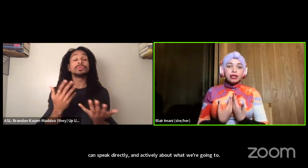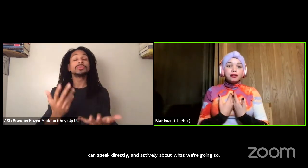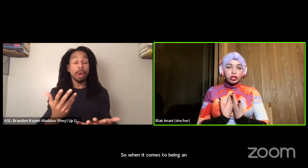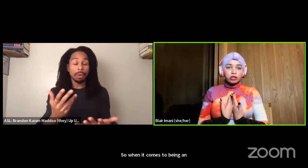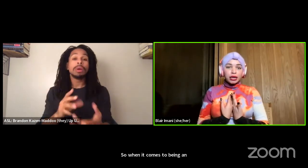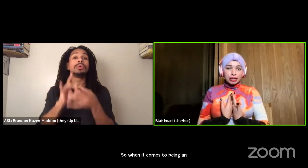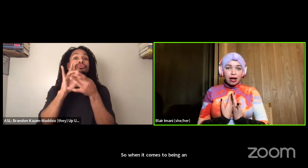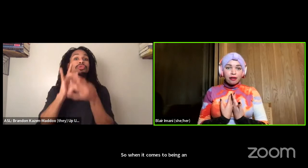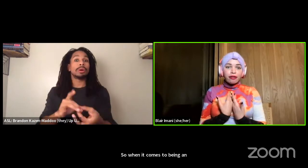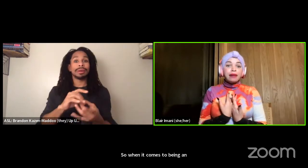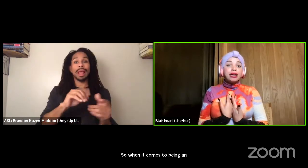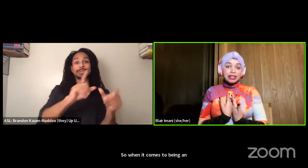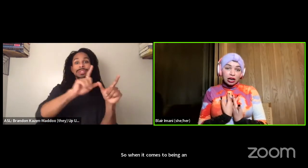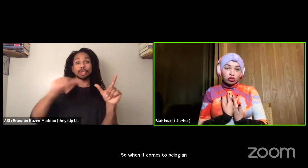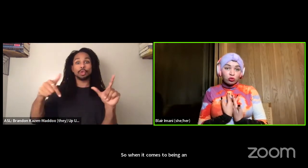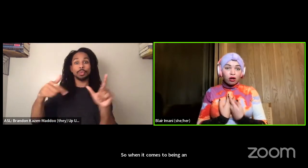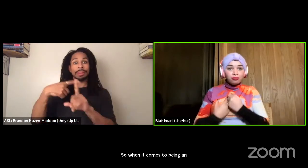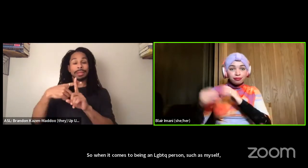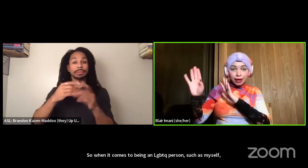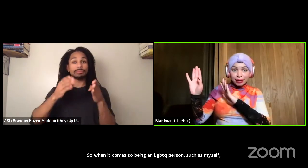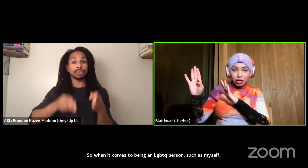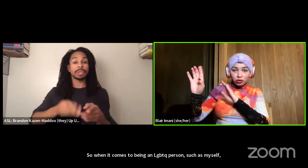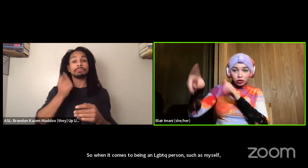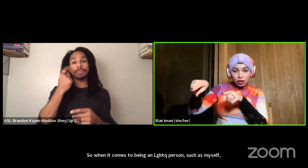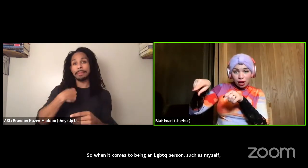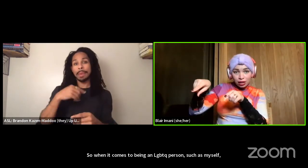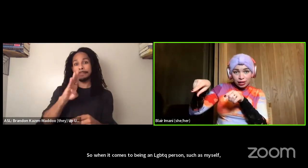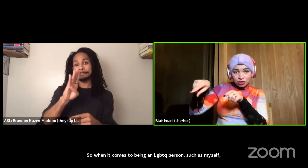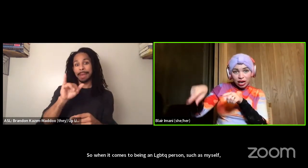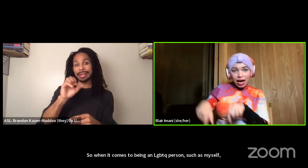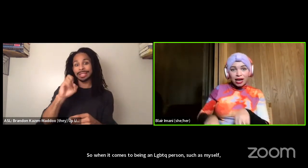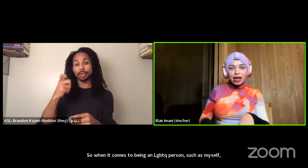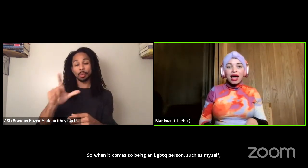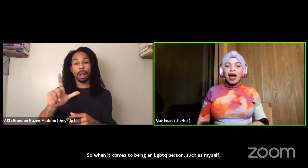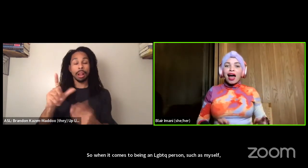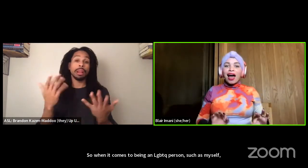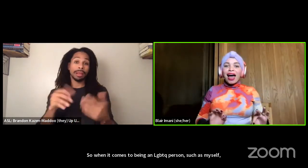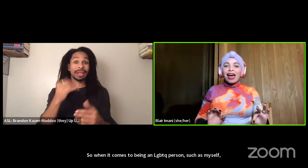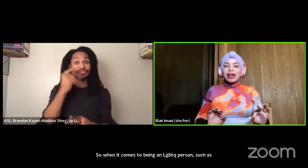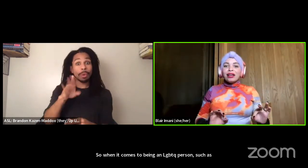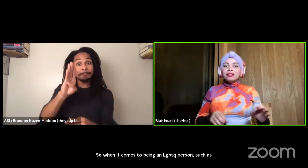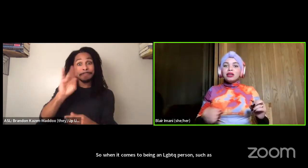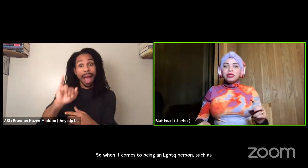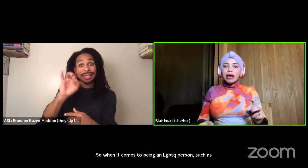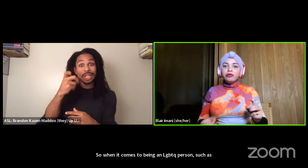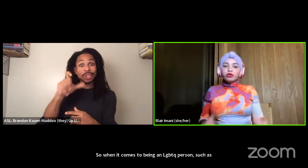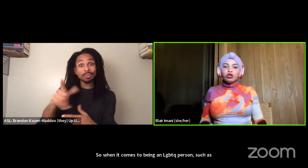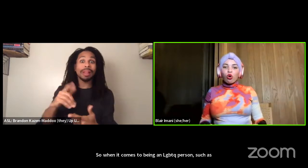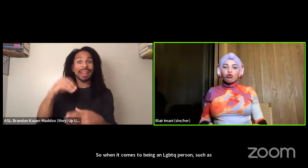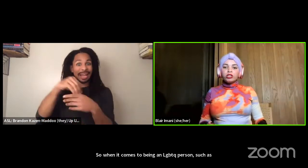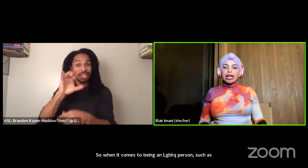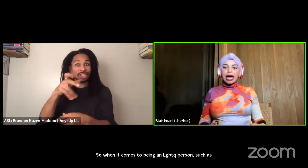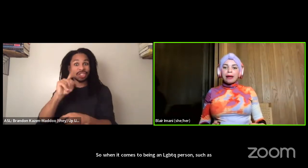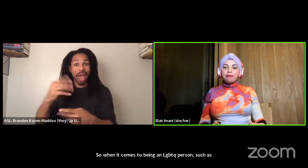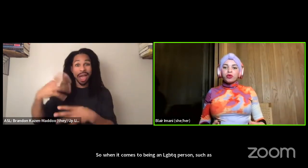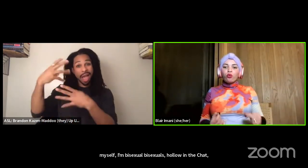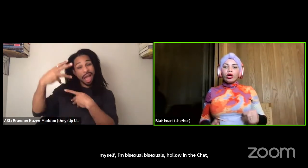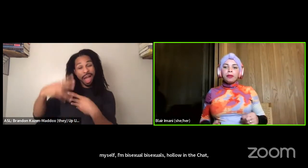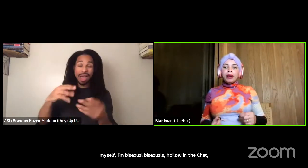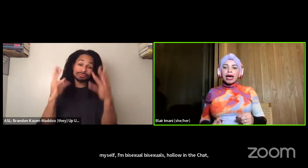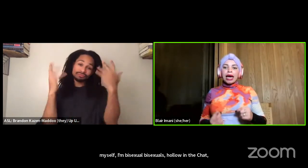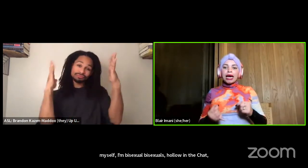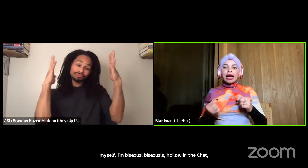plus person, such as myself, I'm bisexual. Bisexuals, holla in the chat. Sometimes we're told